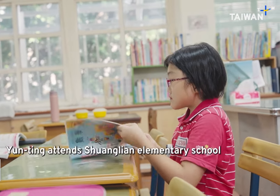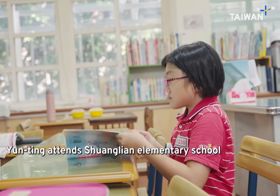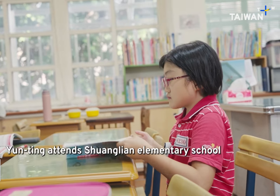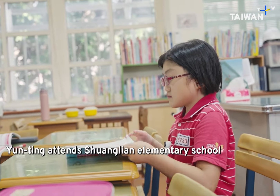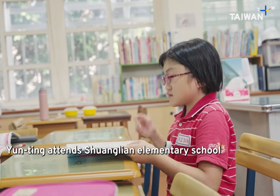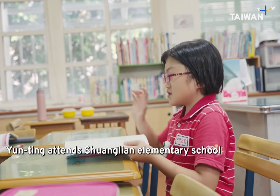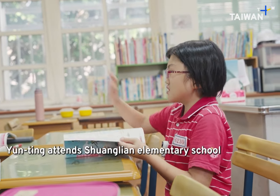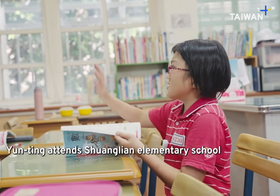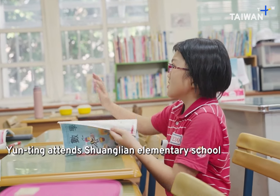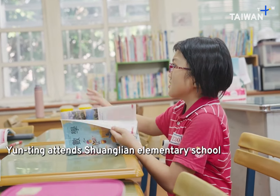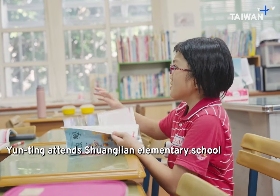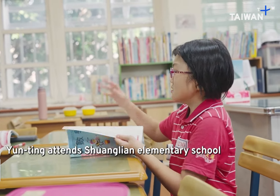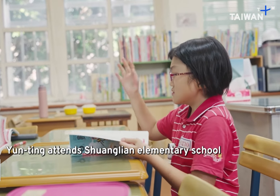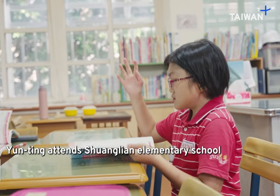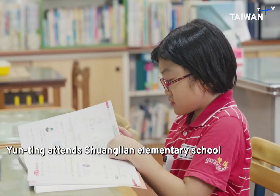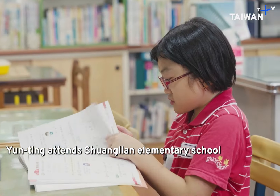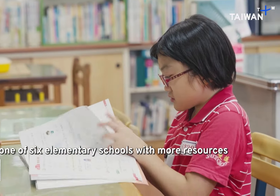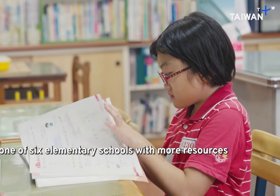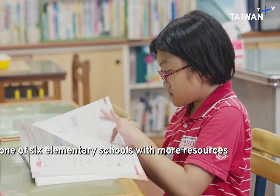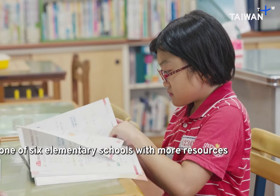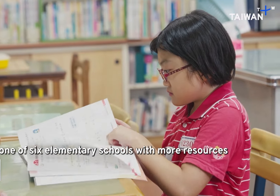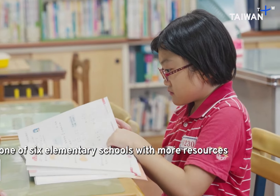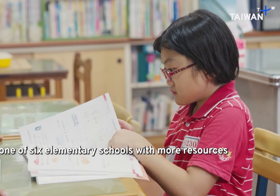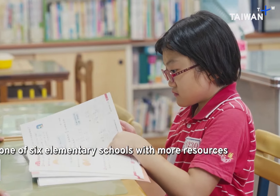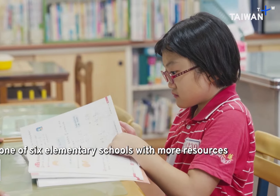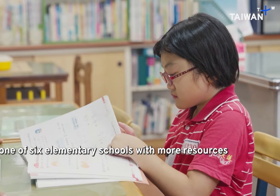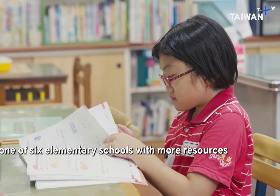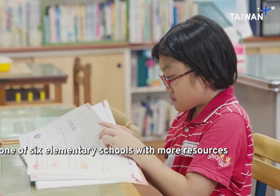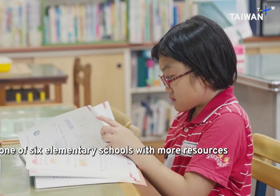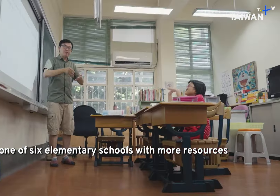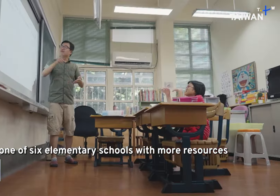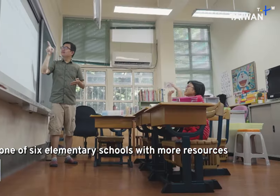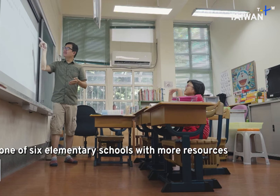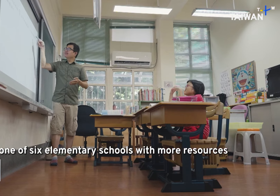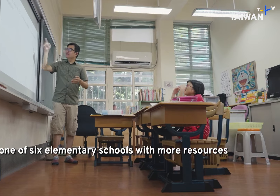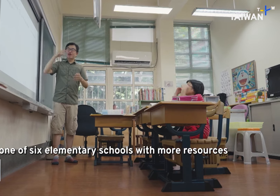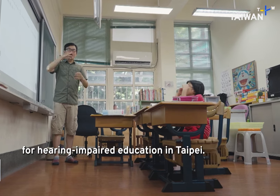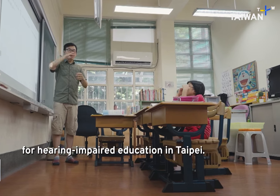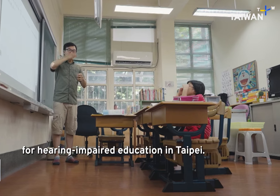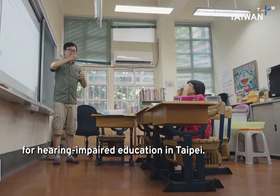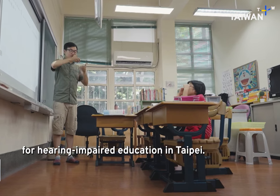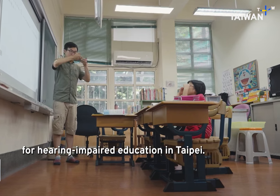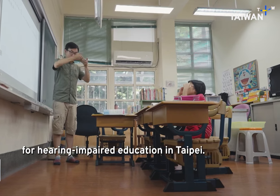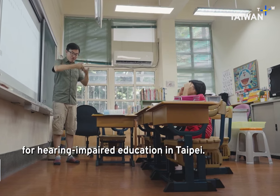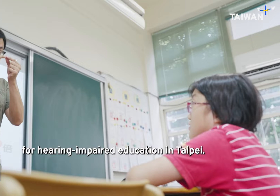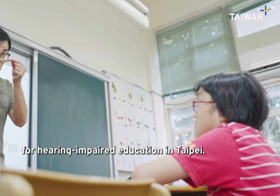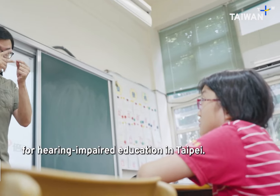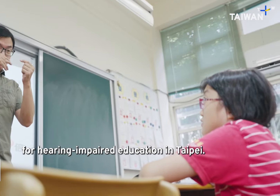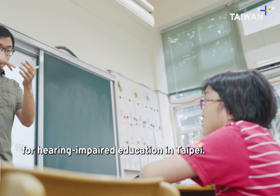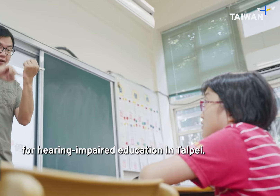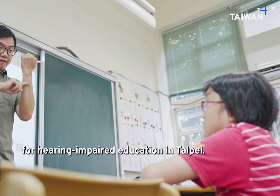Yunting attends Shuanglin Elementary School, one of 6 elementary schools with more resources for hearing-impaired education in